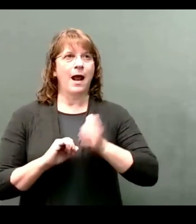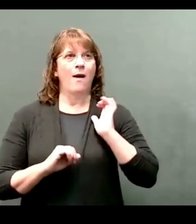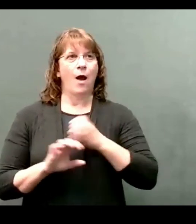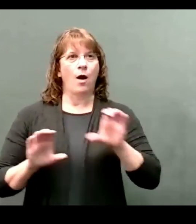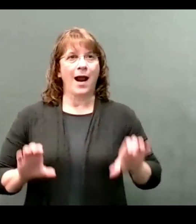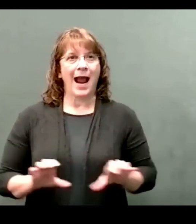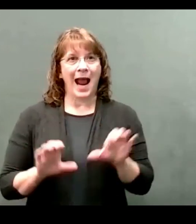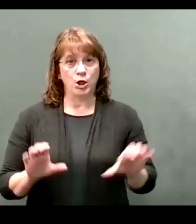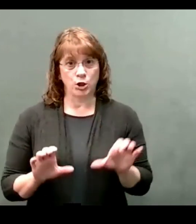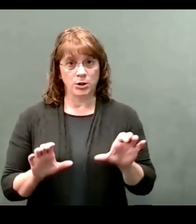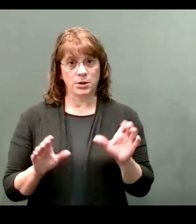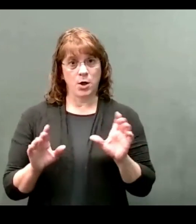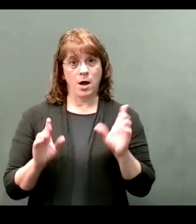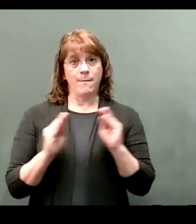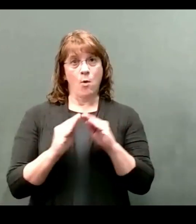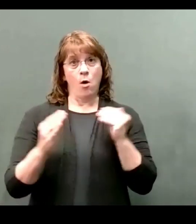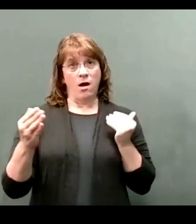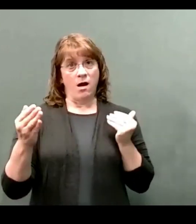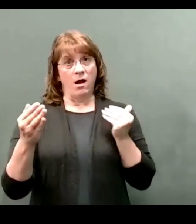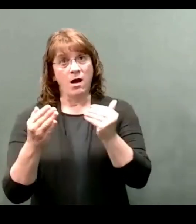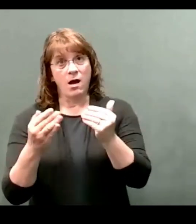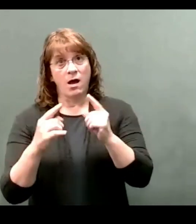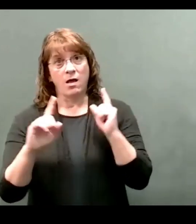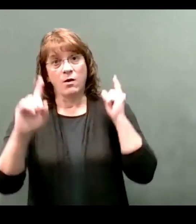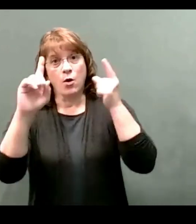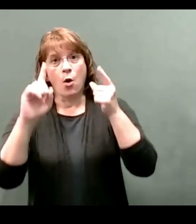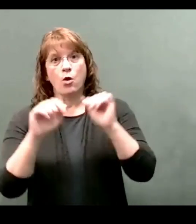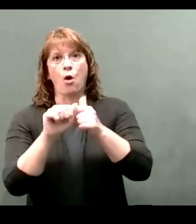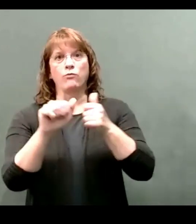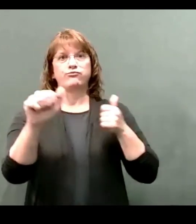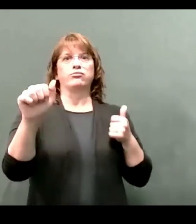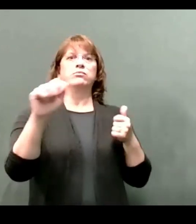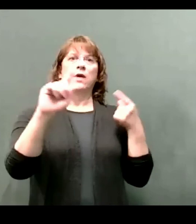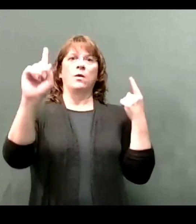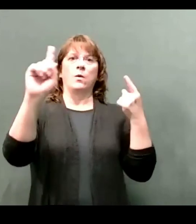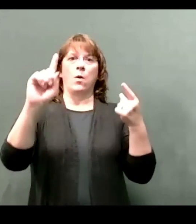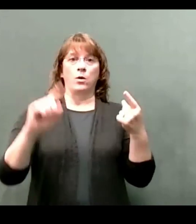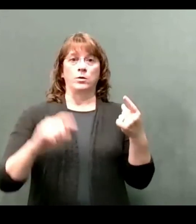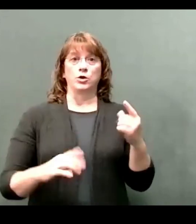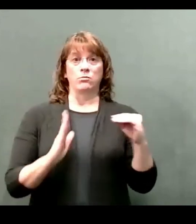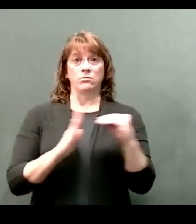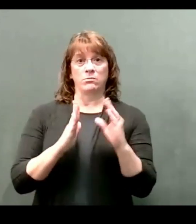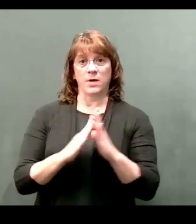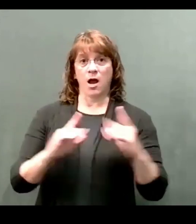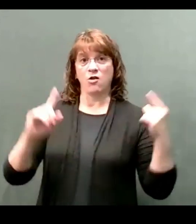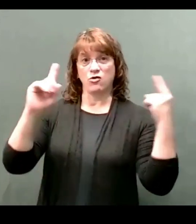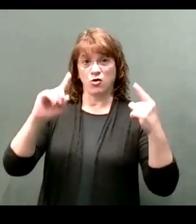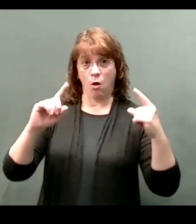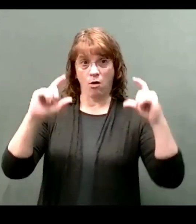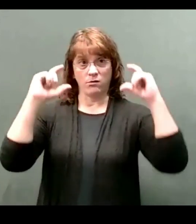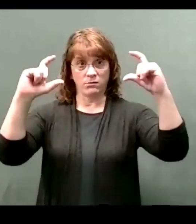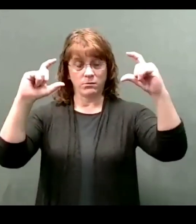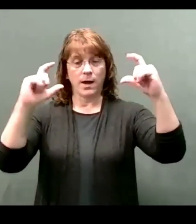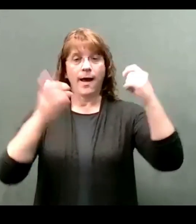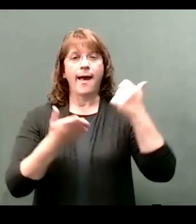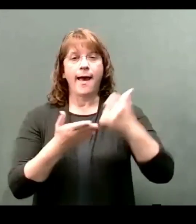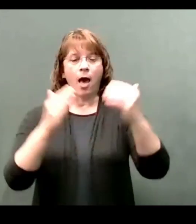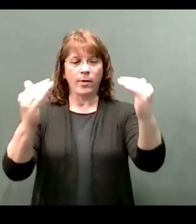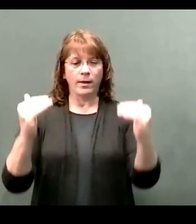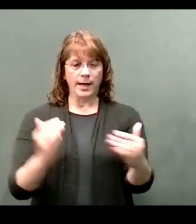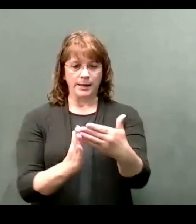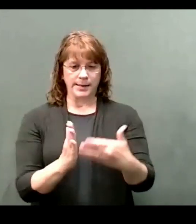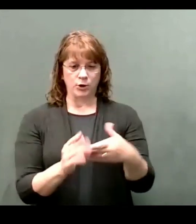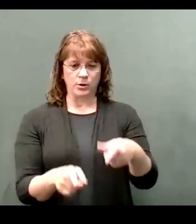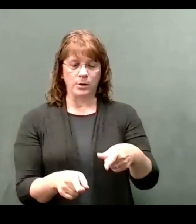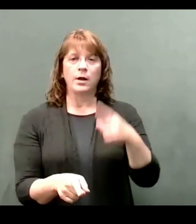to or further away from the goal that we have in mind. And so putting that goal here is going to help us as we move into the next section